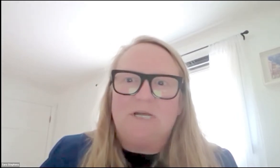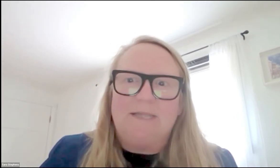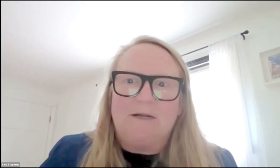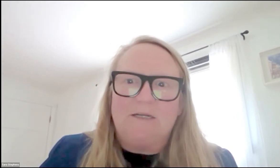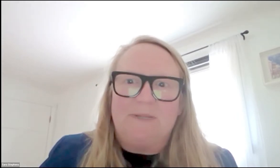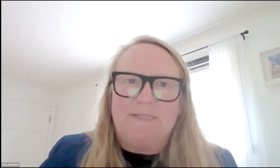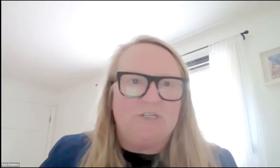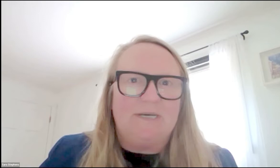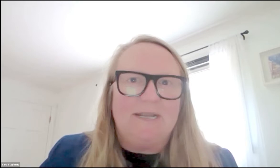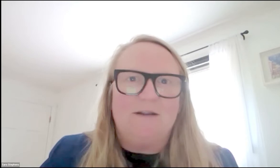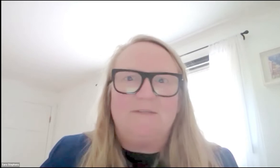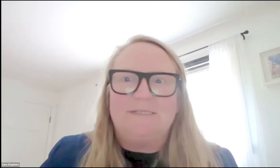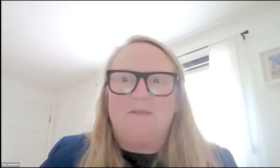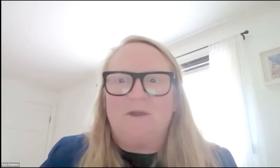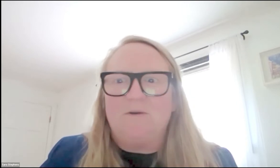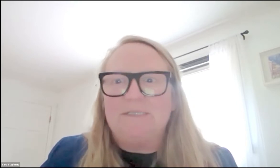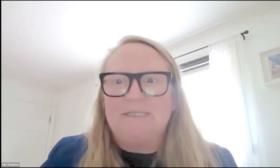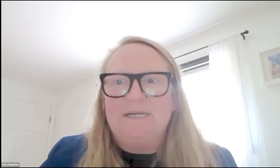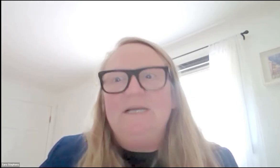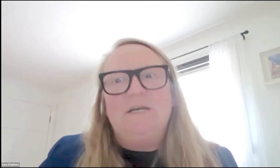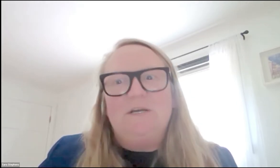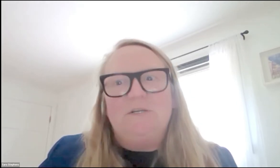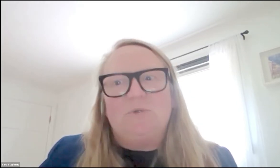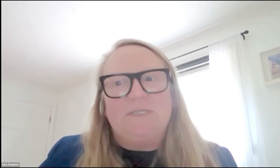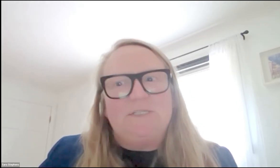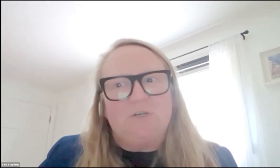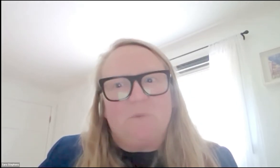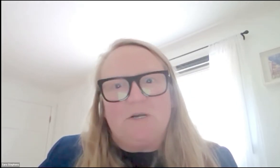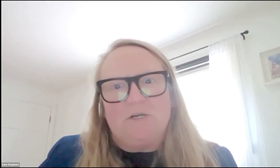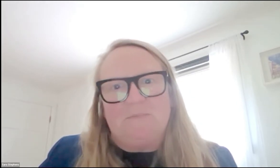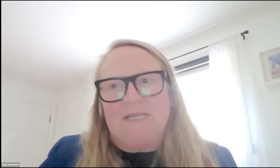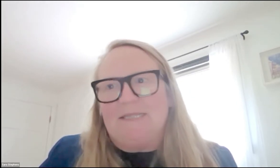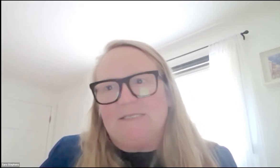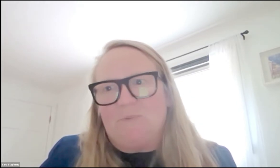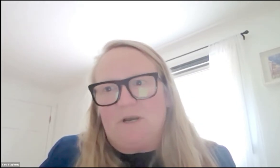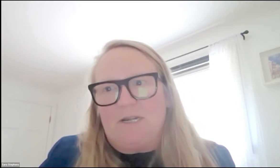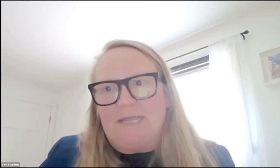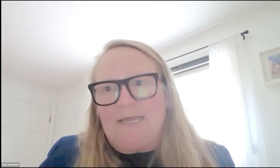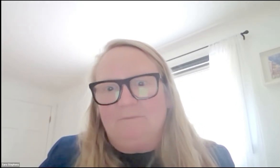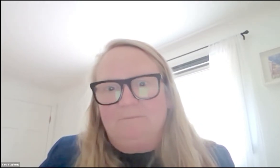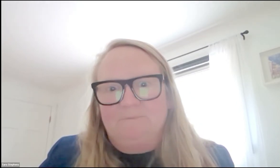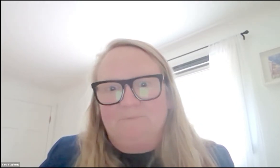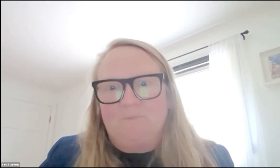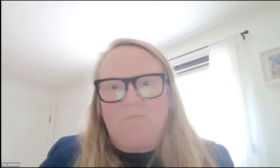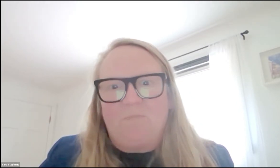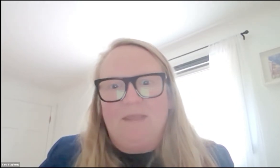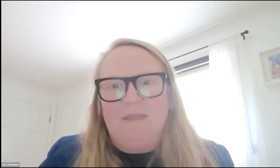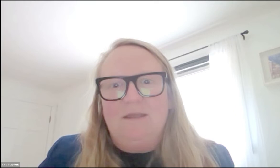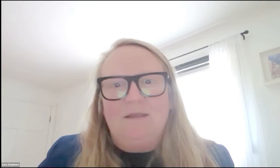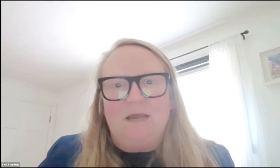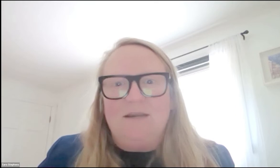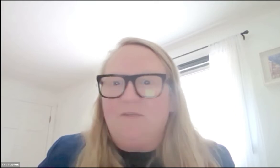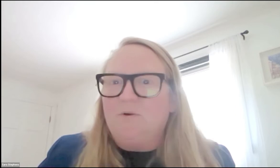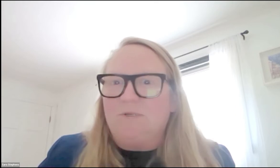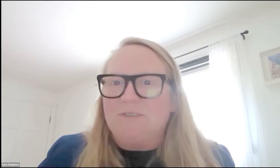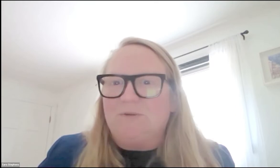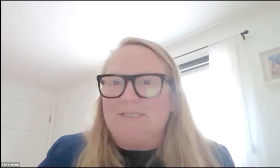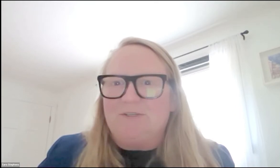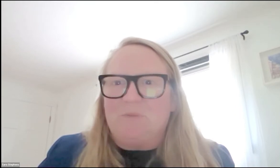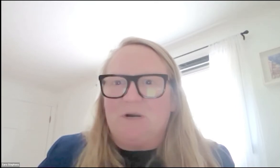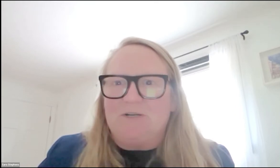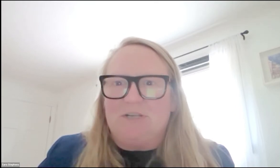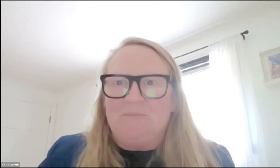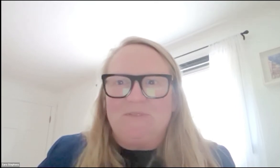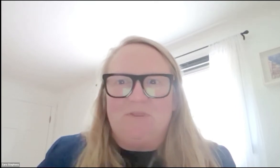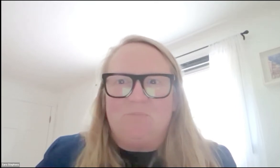looking at childcare expansion here on the South Coast. School district partnerships like this one are key. Another cool school